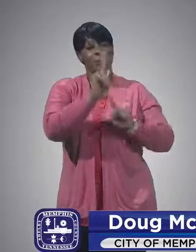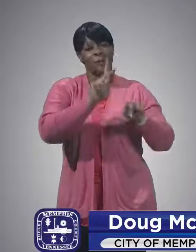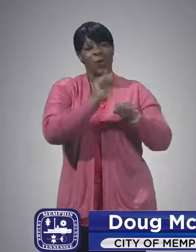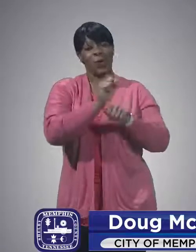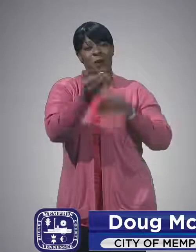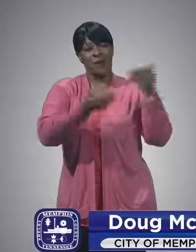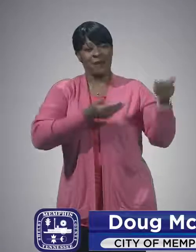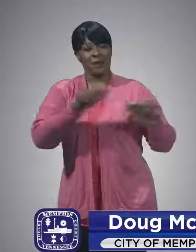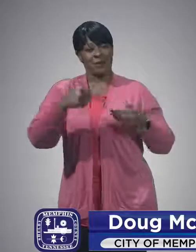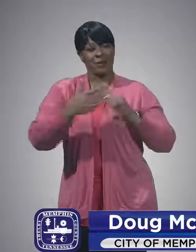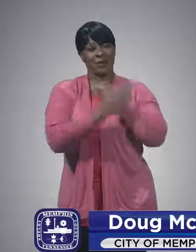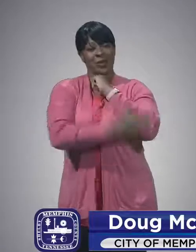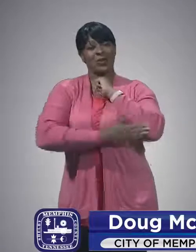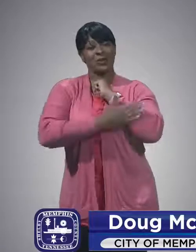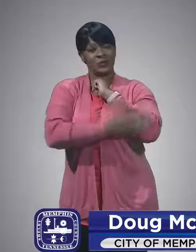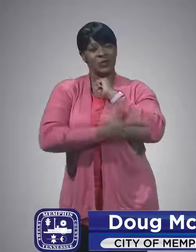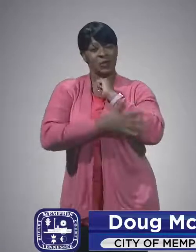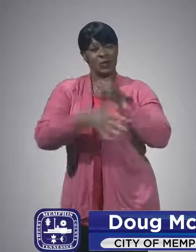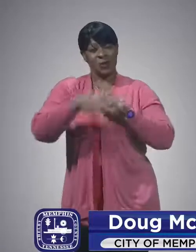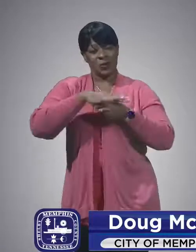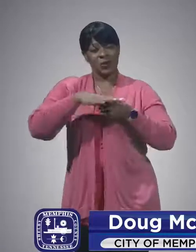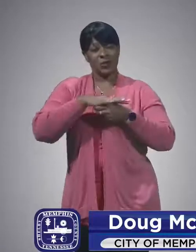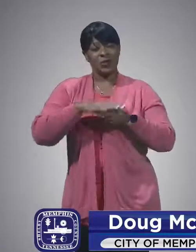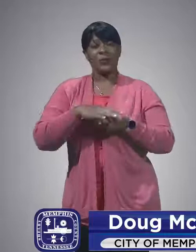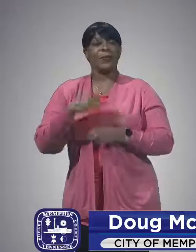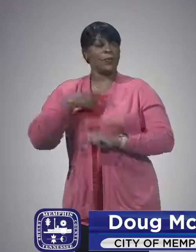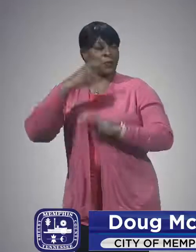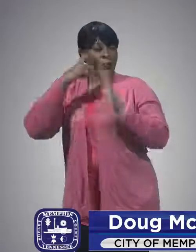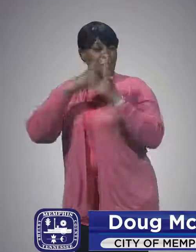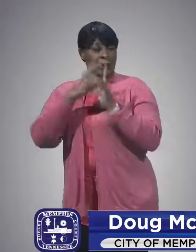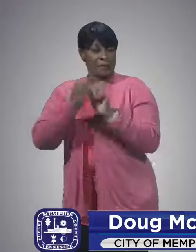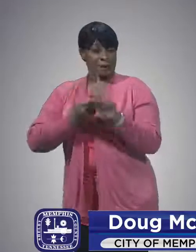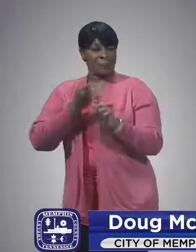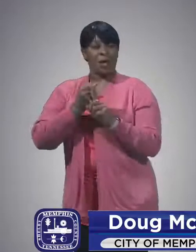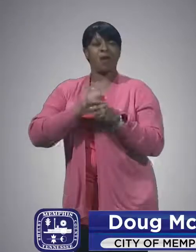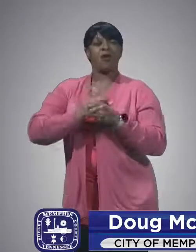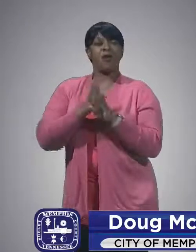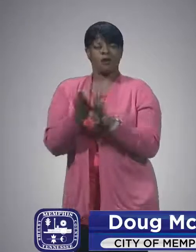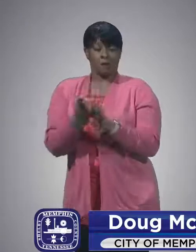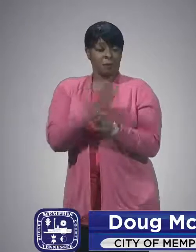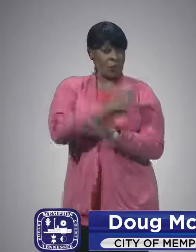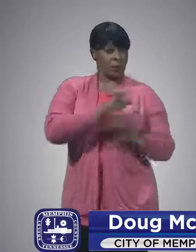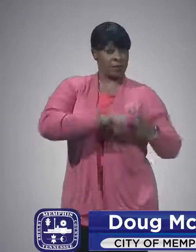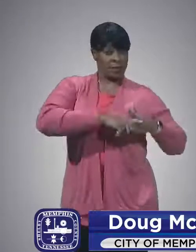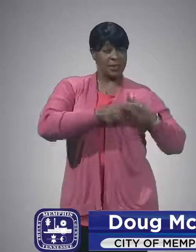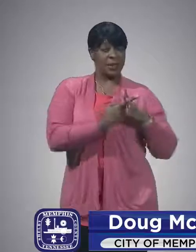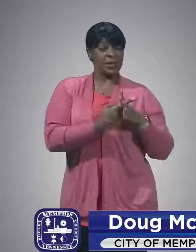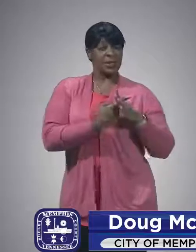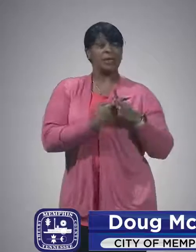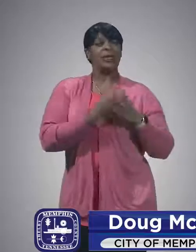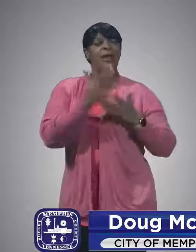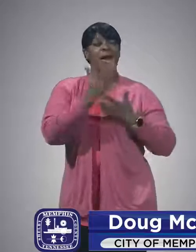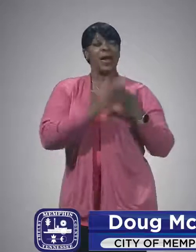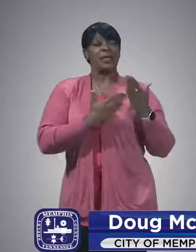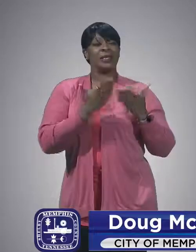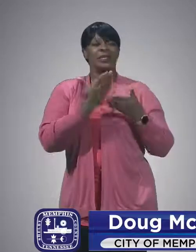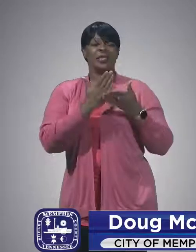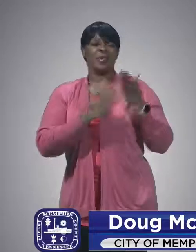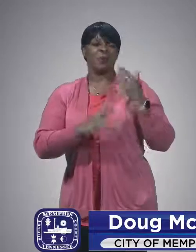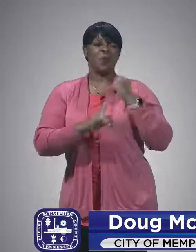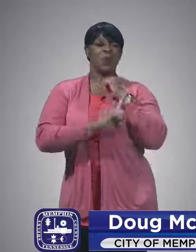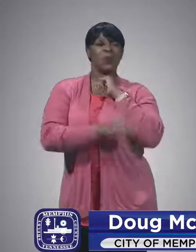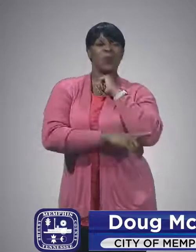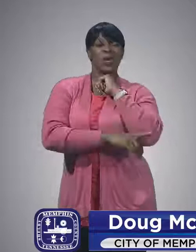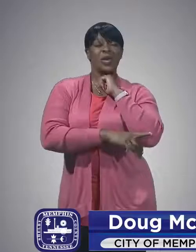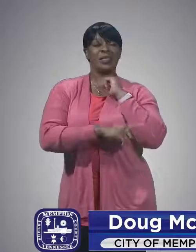the country and here locally as well. We did see some impacts with COVID early on. We had some solid waste